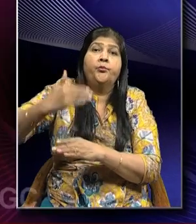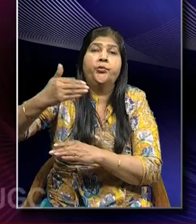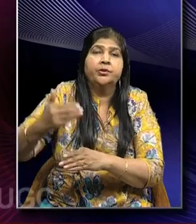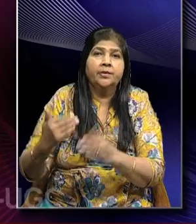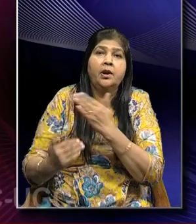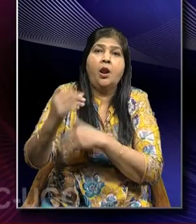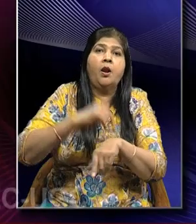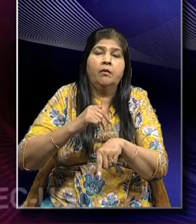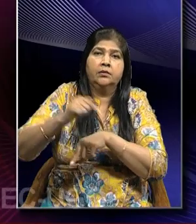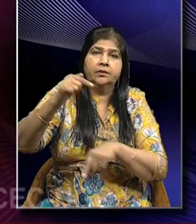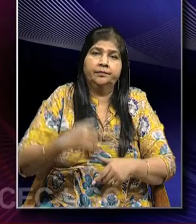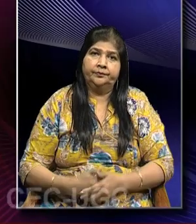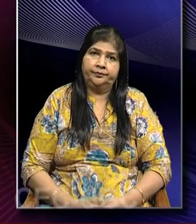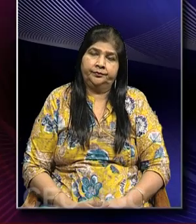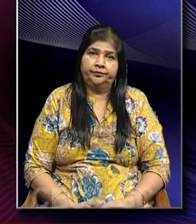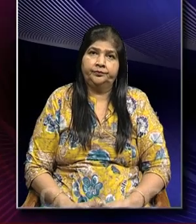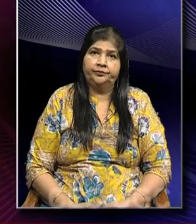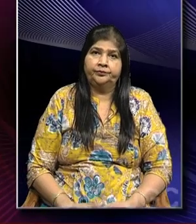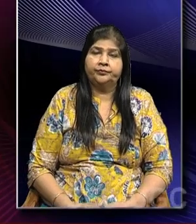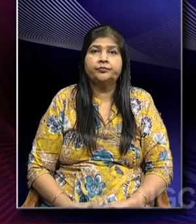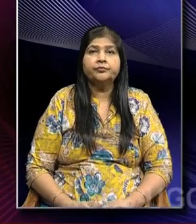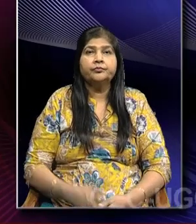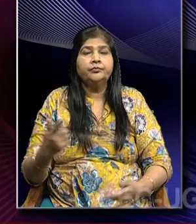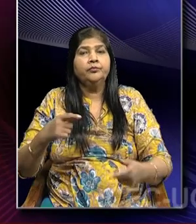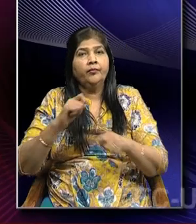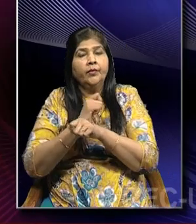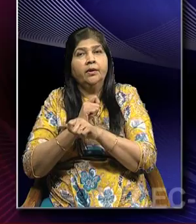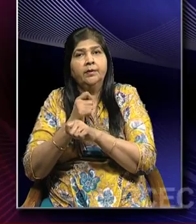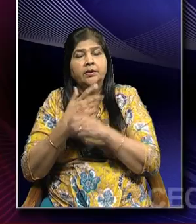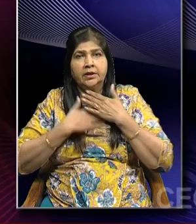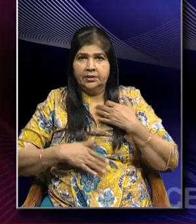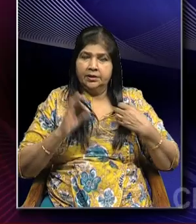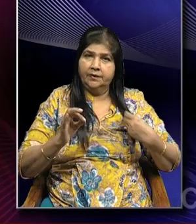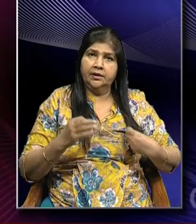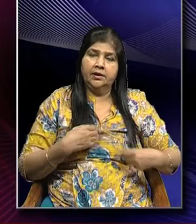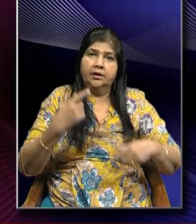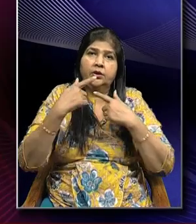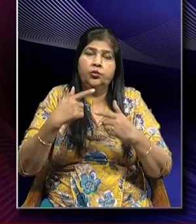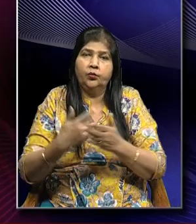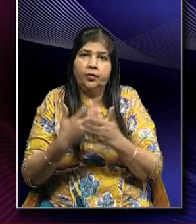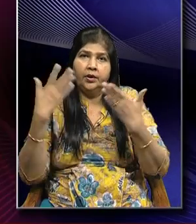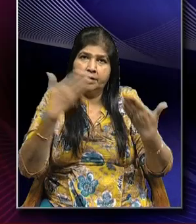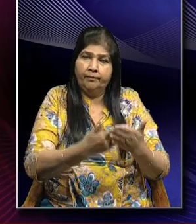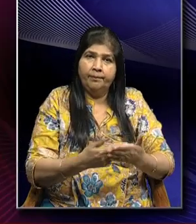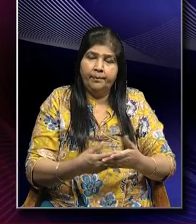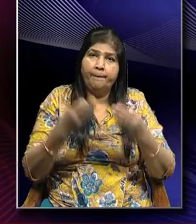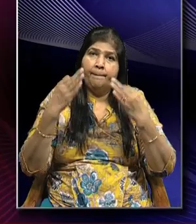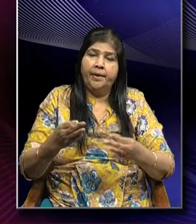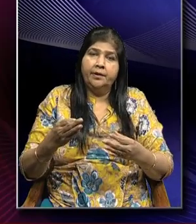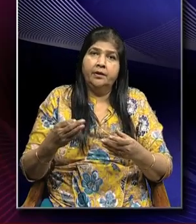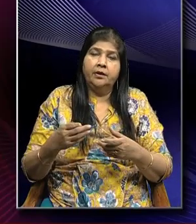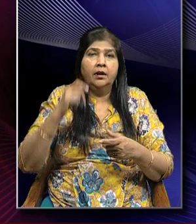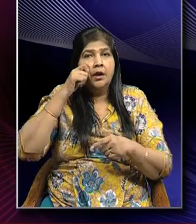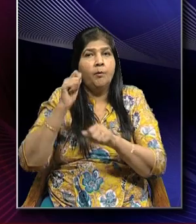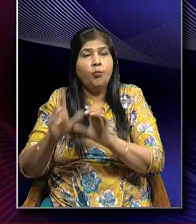in long run. If your employees are satisfied, then of course you would have better employees